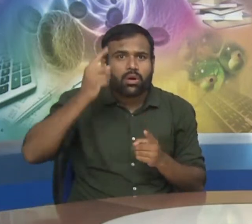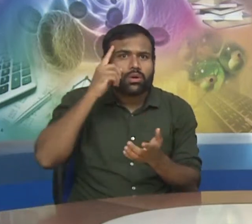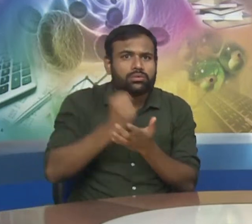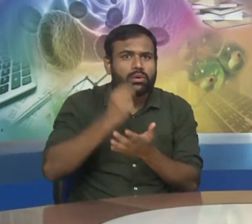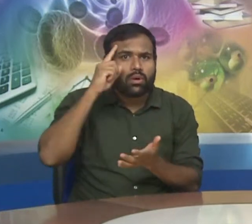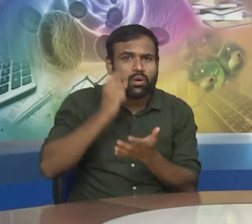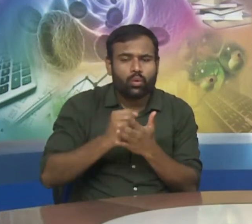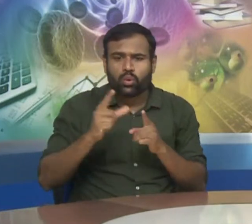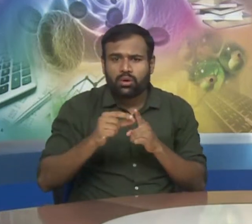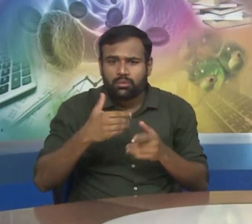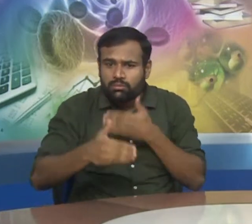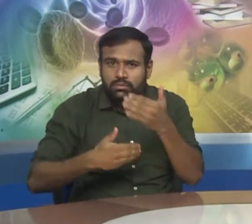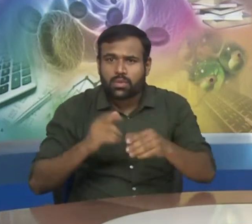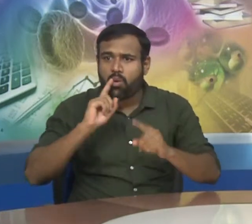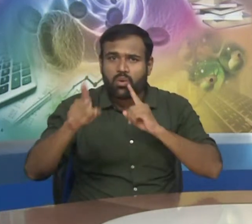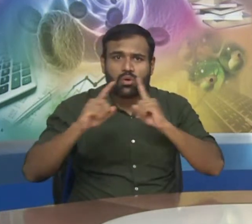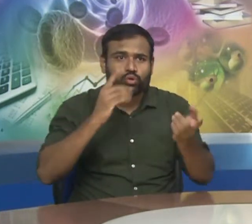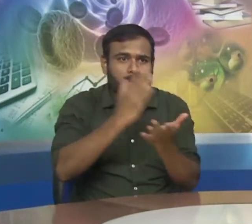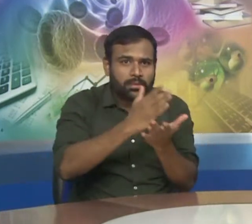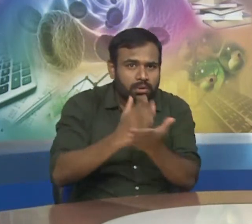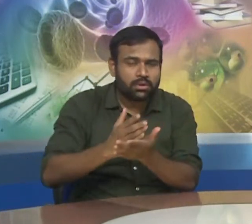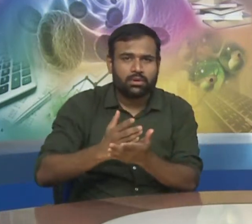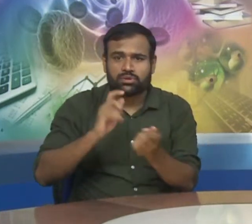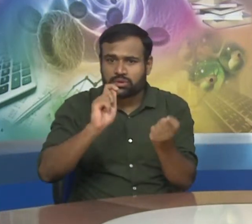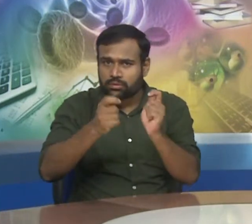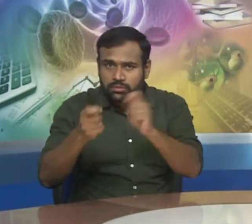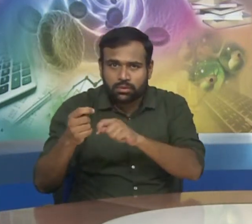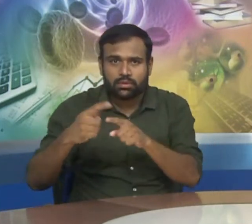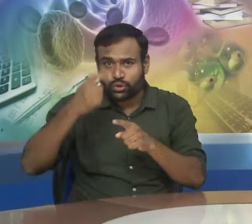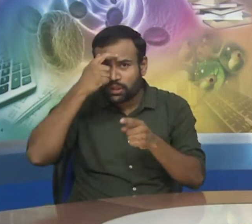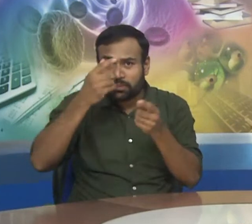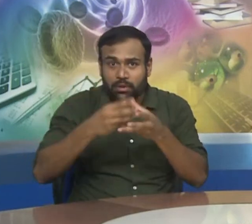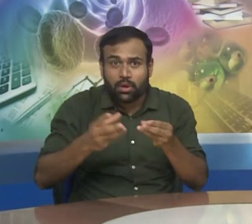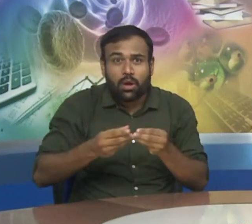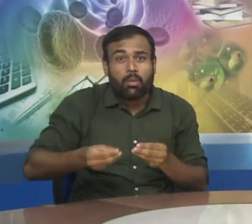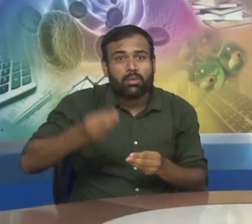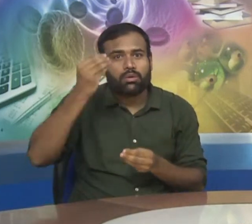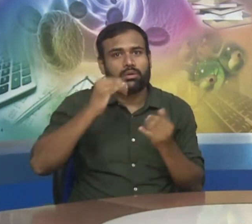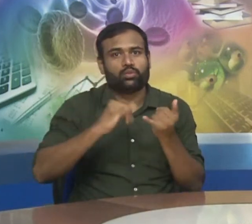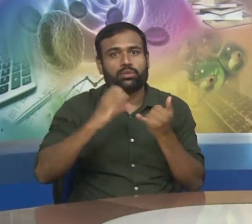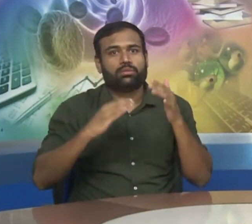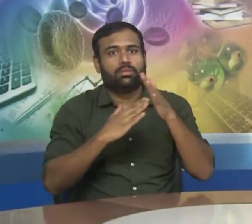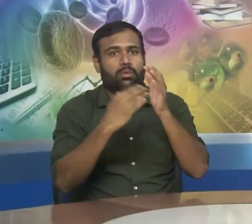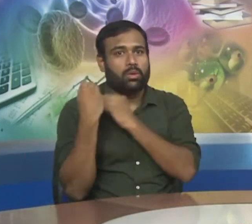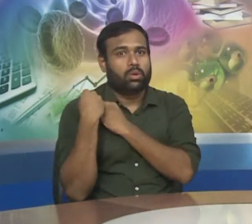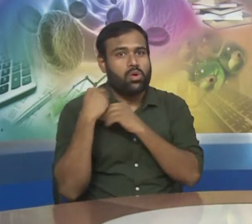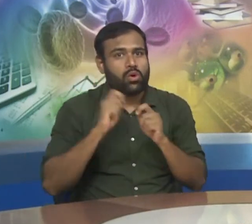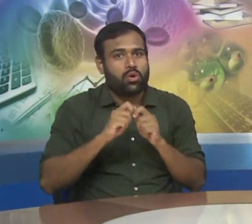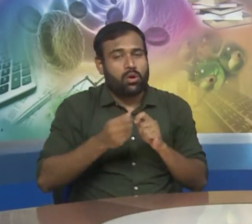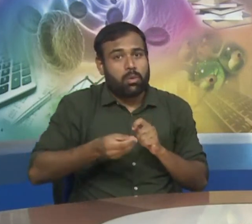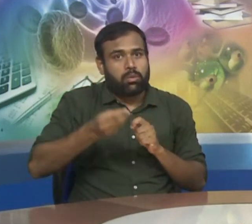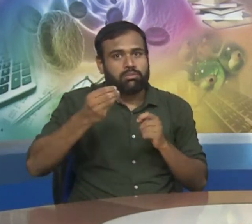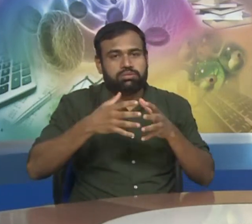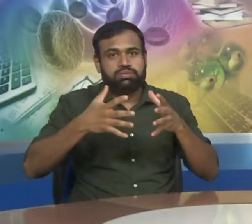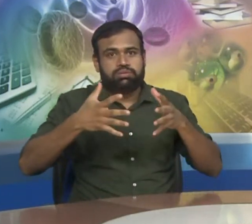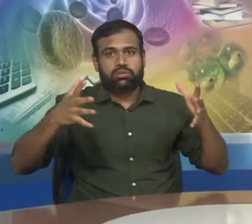With more and more decisions coming from the Supreme Court, the scope of PIL has